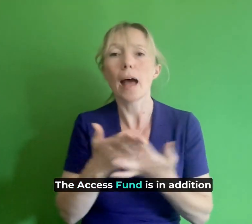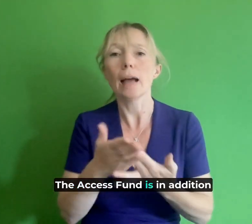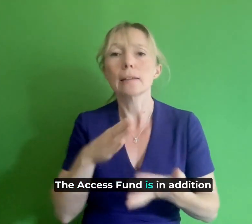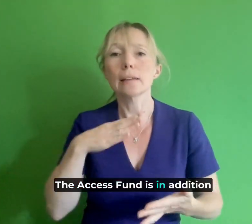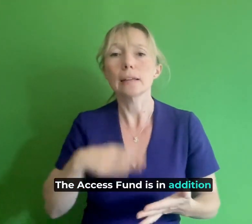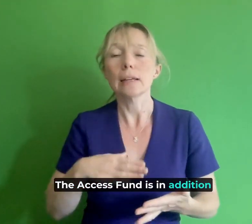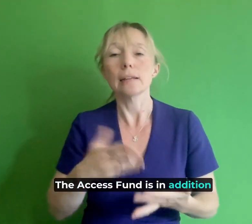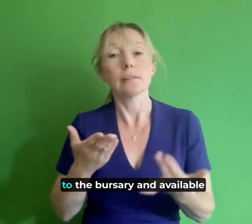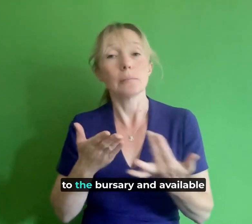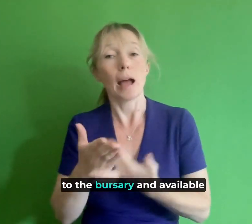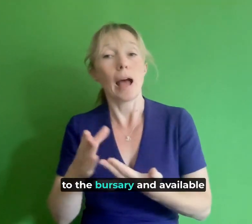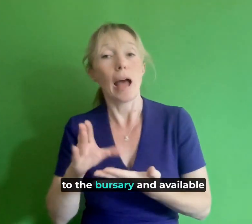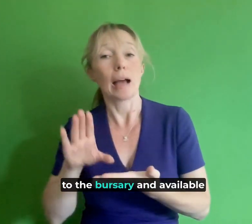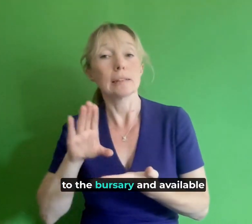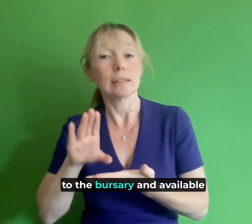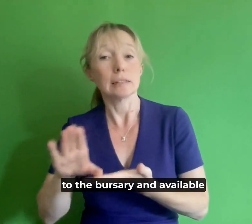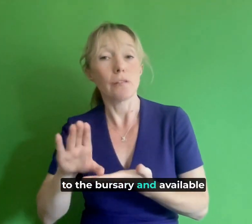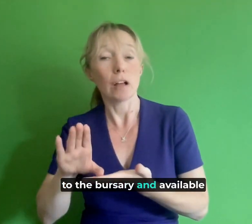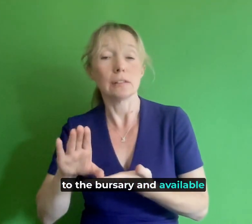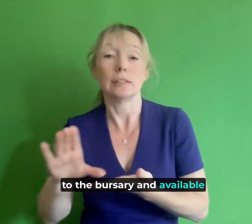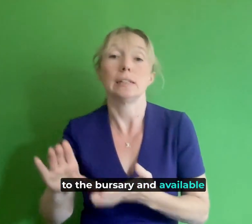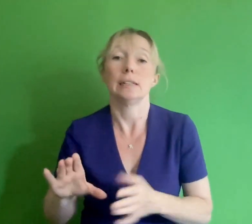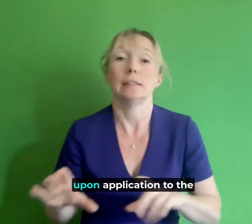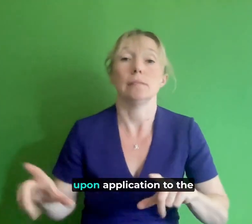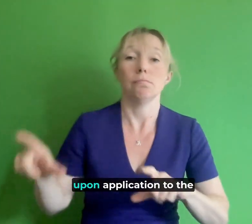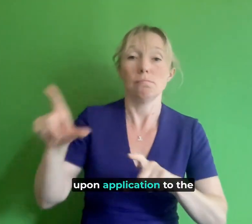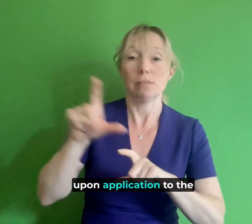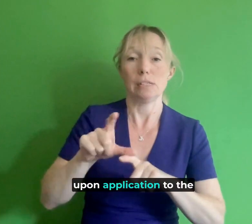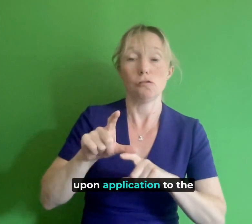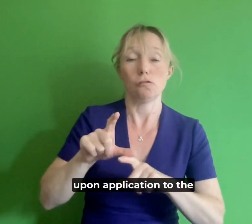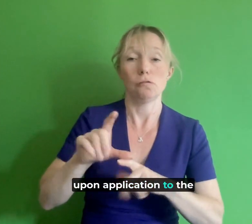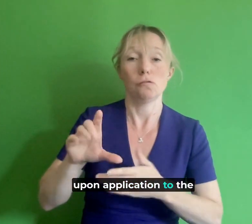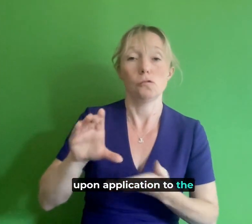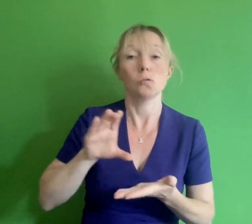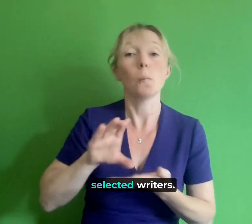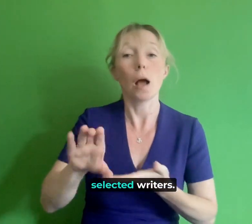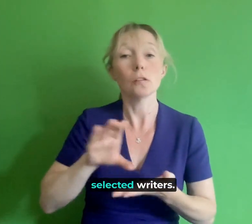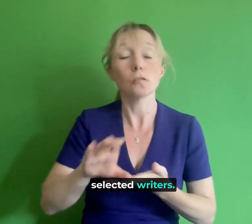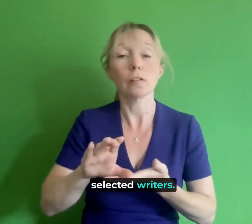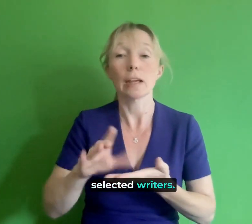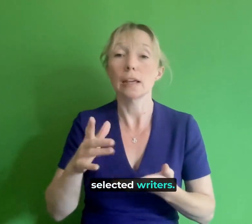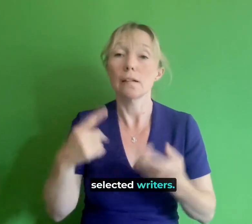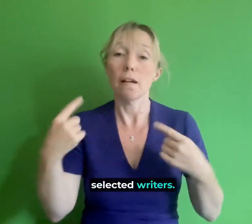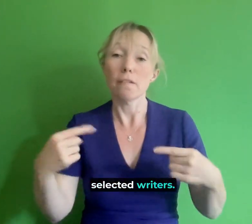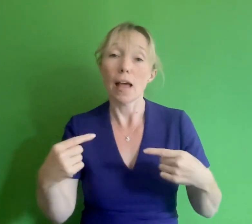is in addition to the bursary and available upon application to the selected writers.